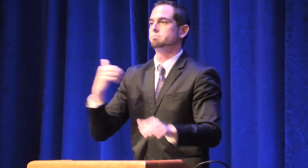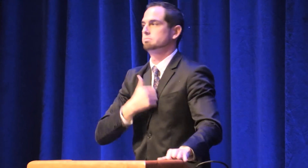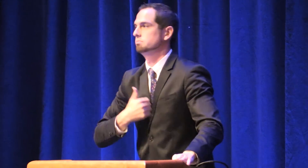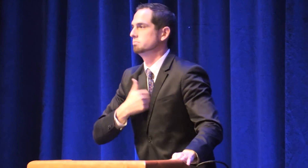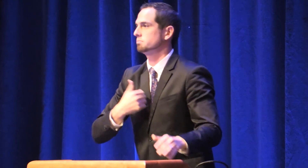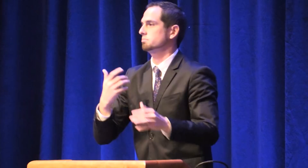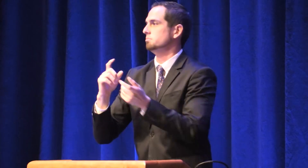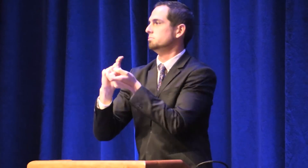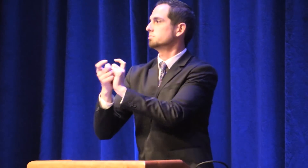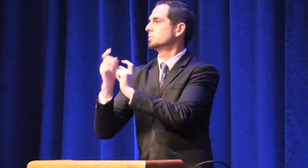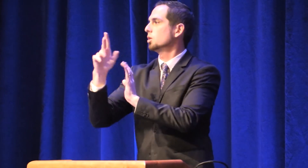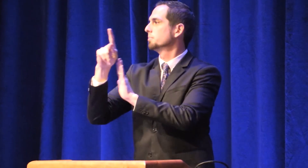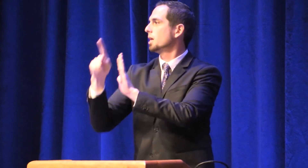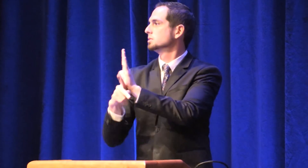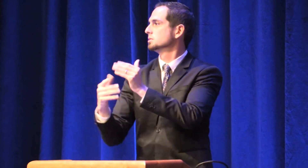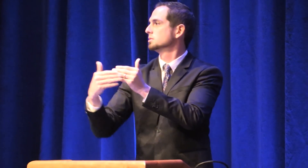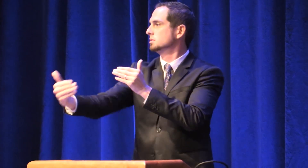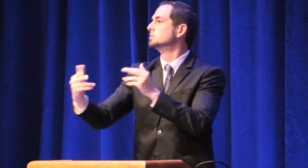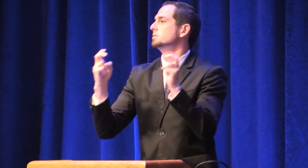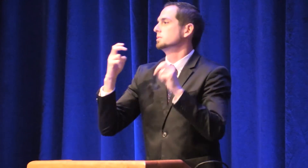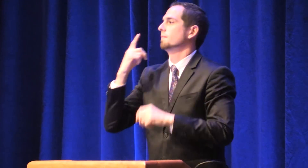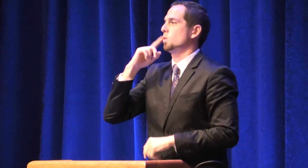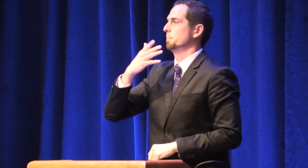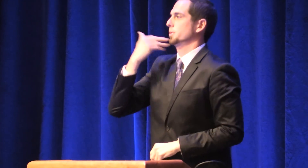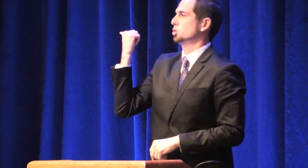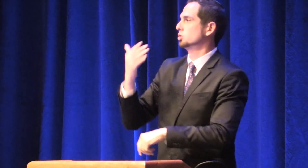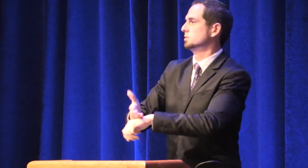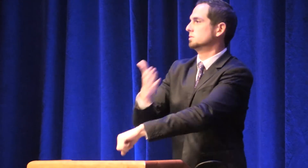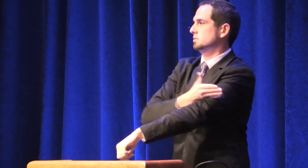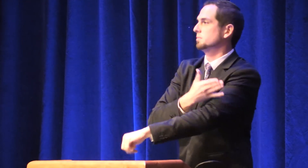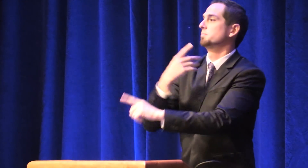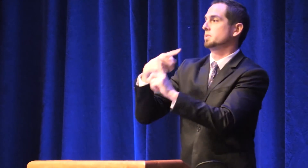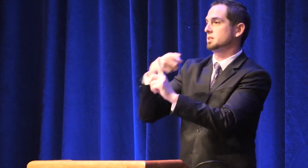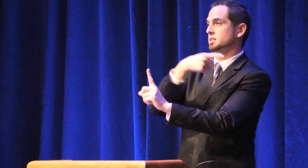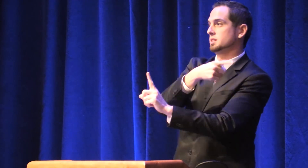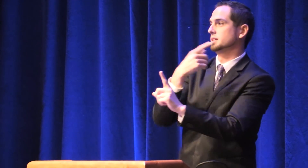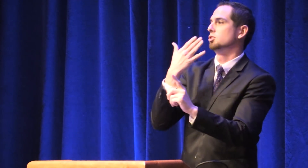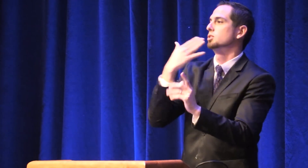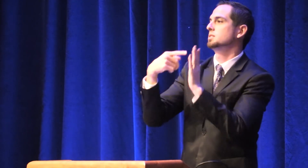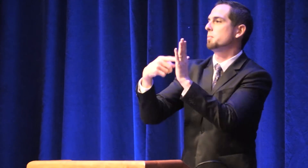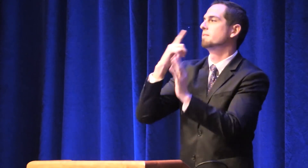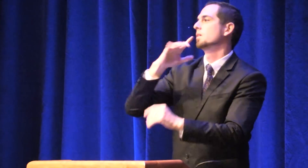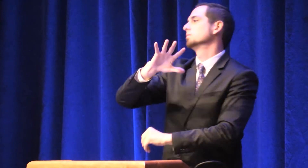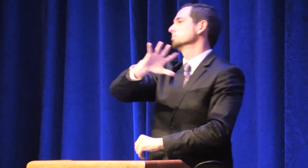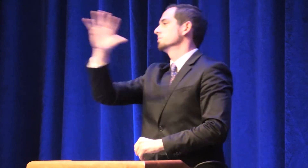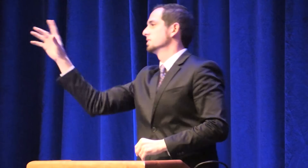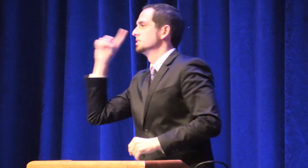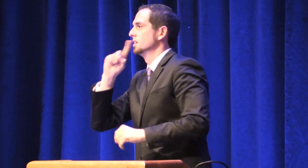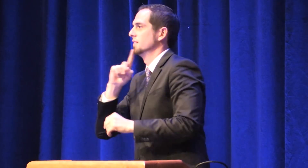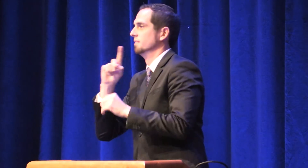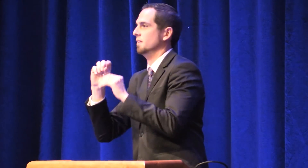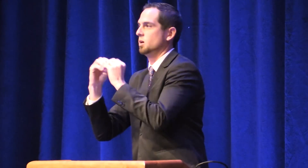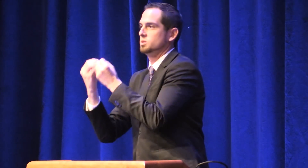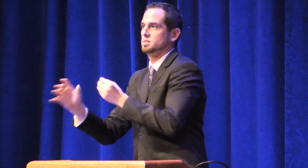county announced that they had a contract with a bona fide interpreting agency to improve the services that were given to